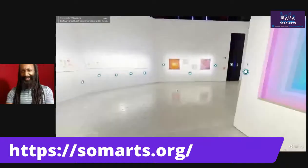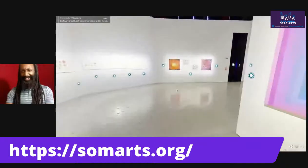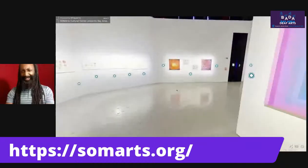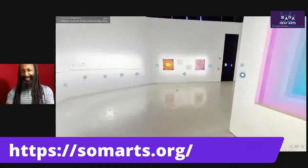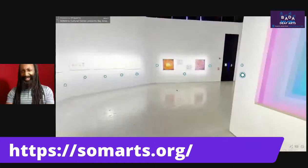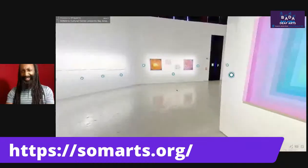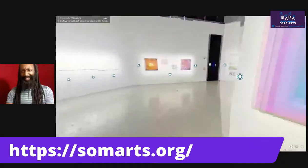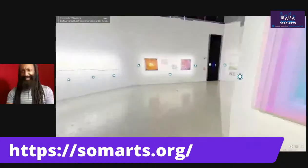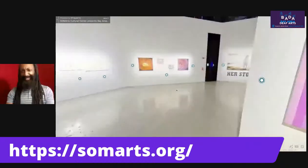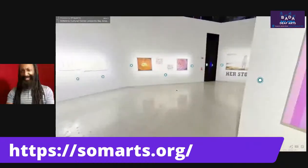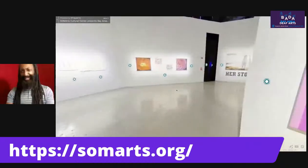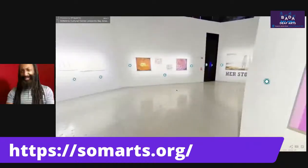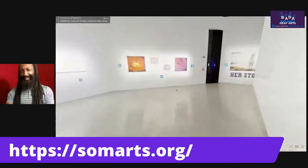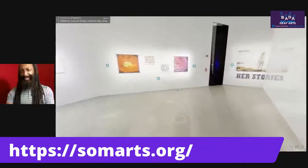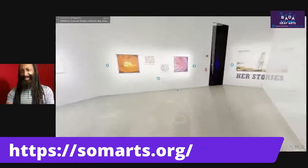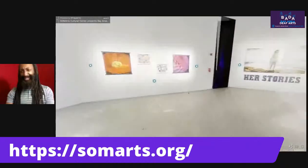I'm trying to drive. I'm driving.